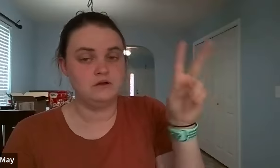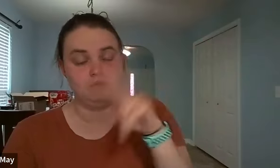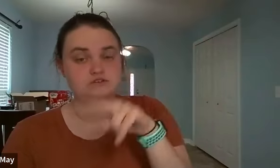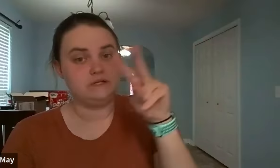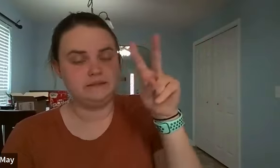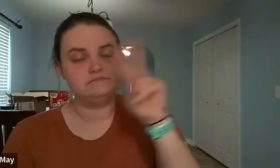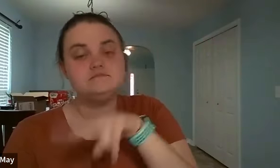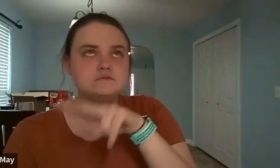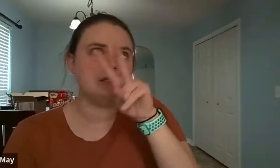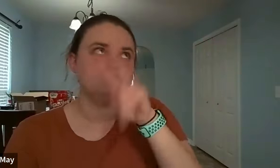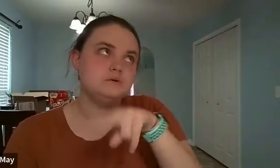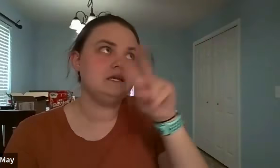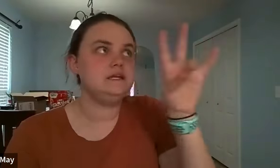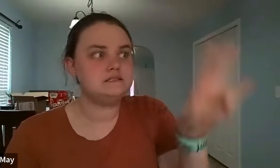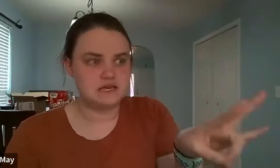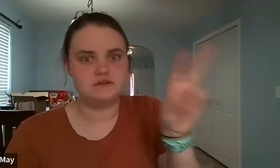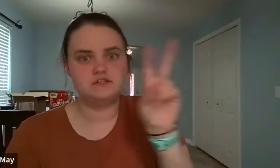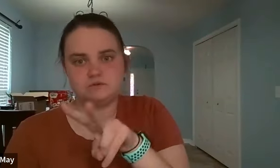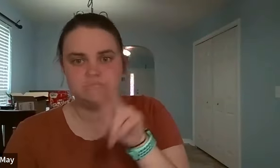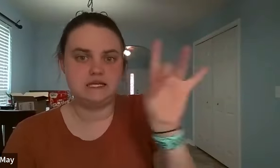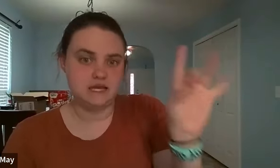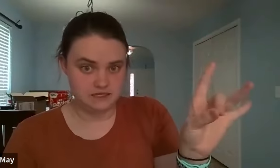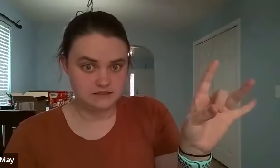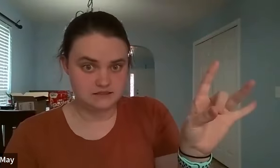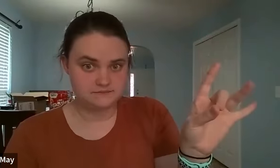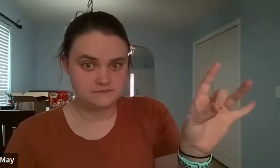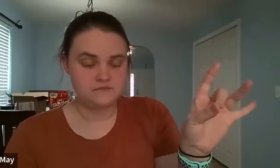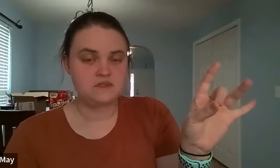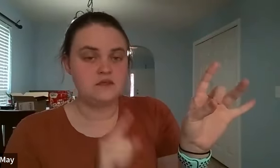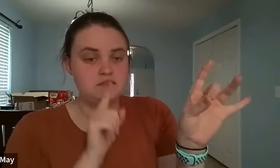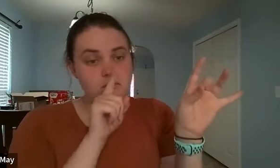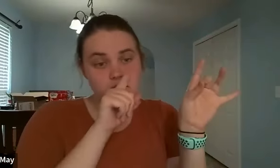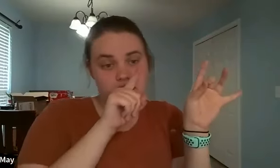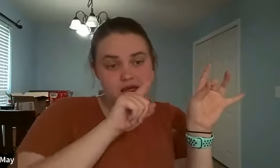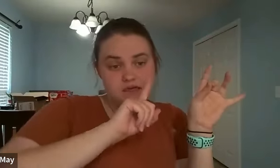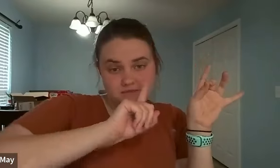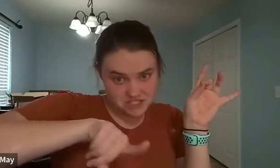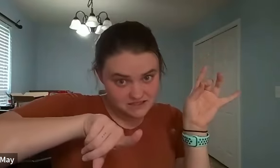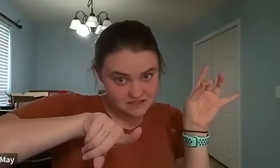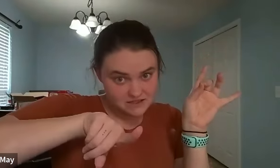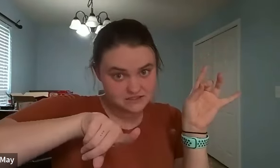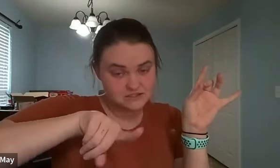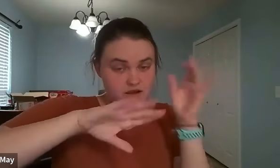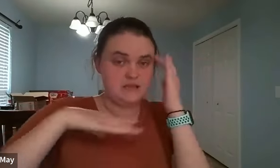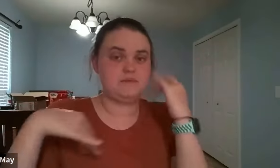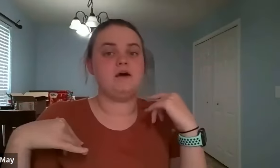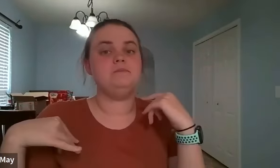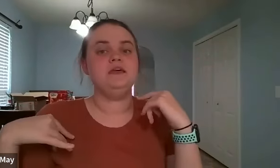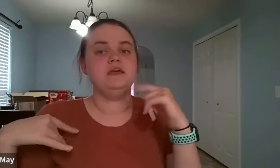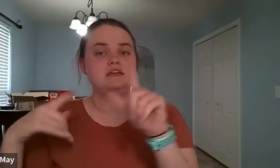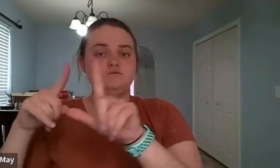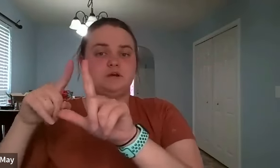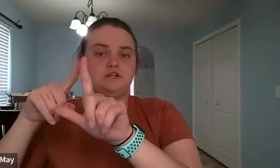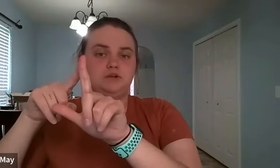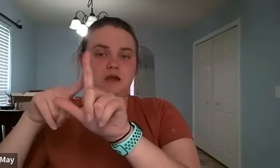or 20, like 27, 28. The way that Miss Jessica is talking about is where you have